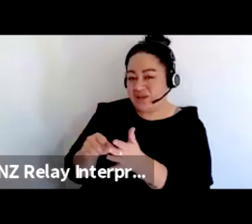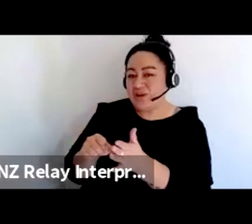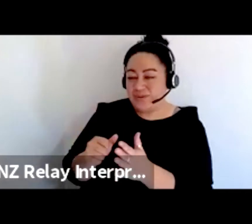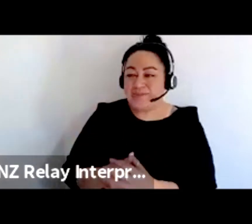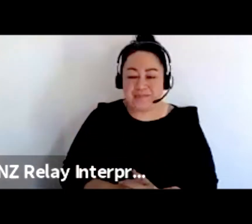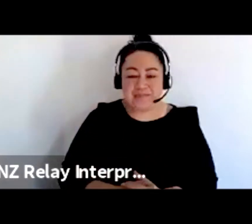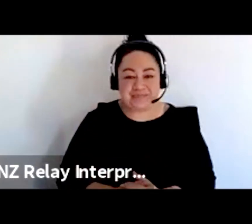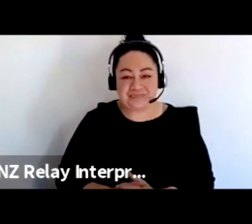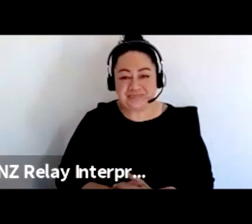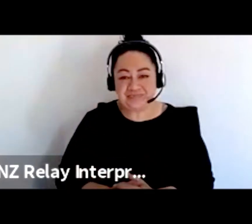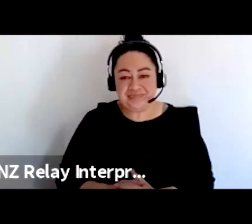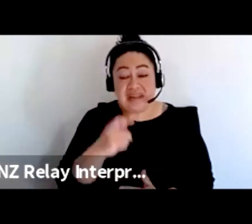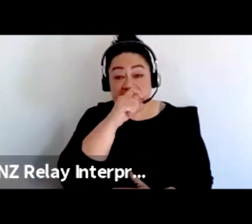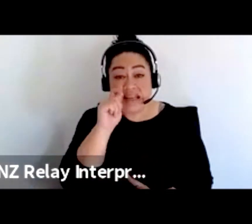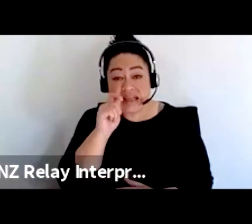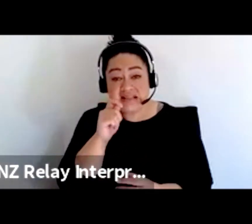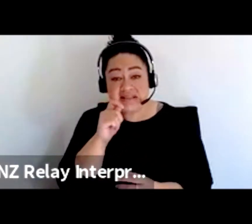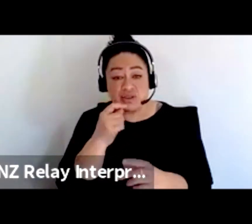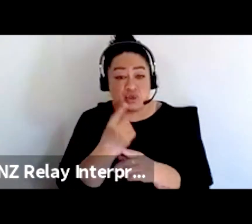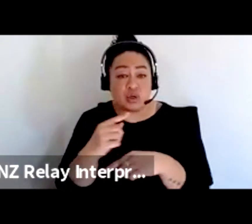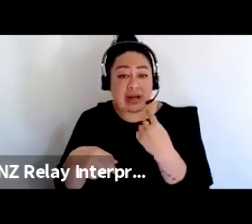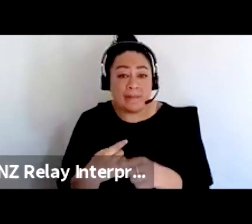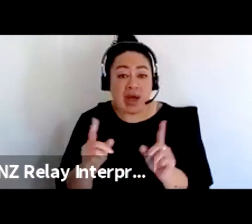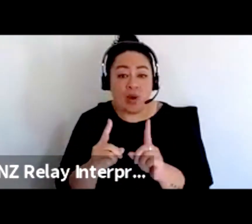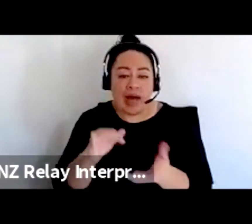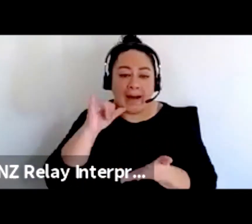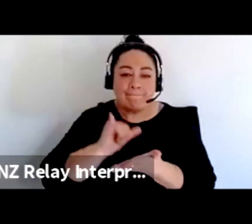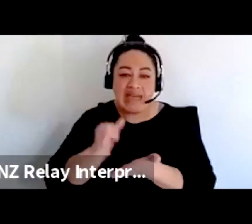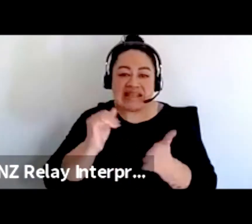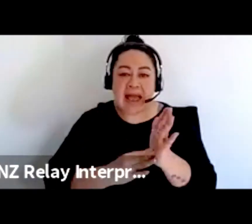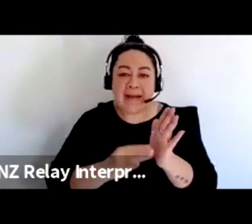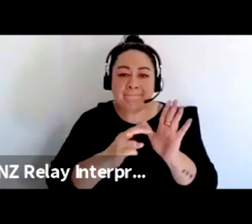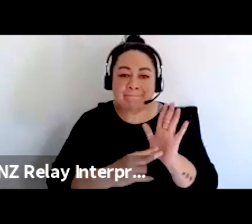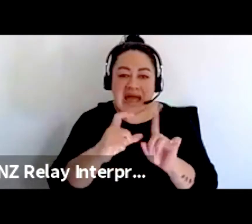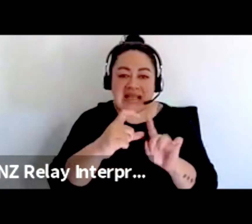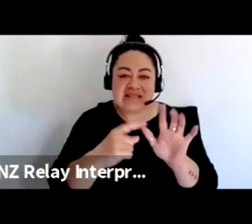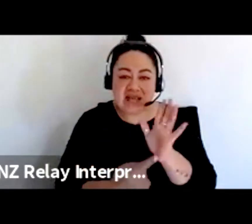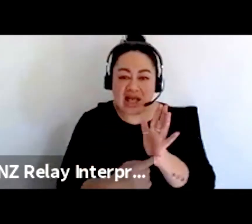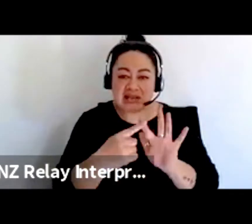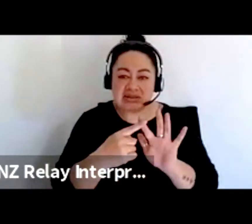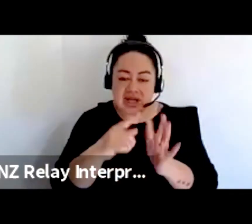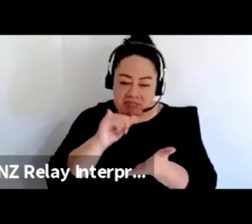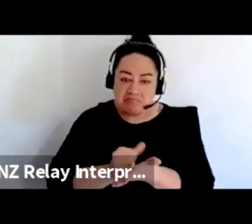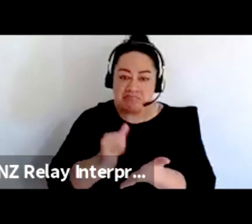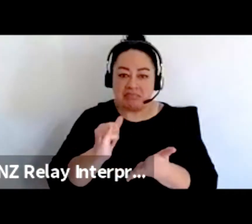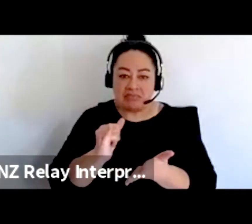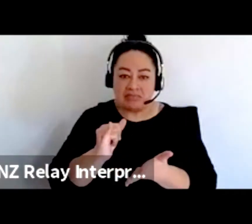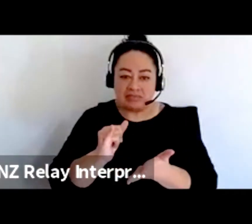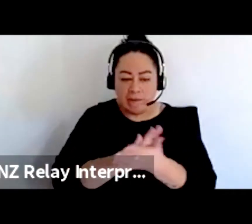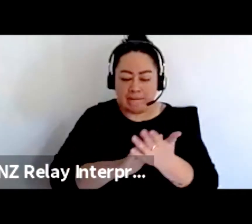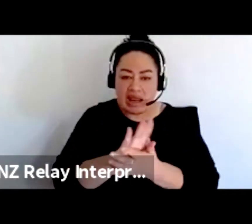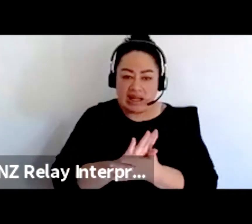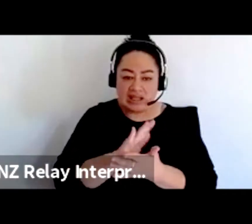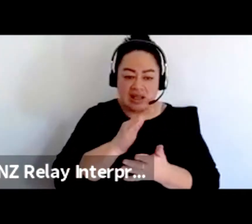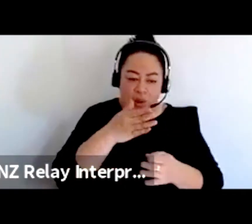So what Lily's kind of referring to is what the mandate may be to be able to work in schools for